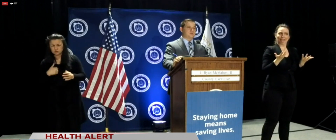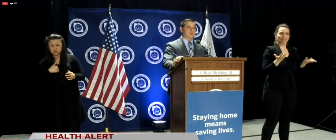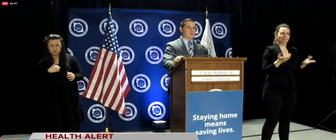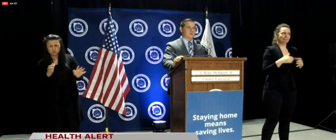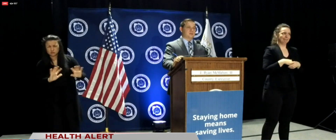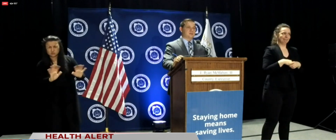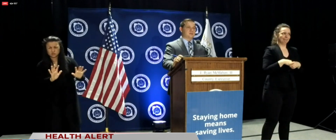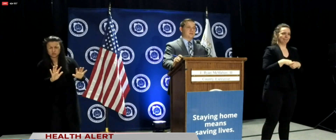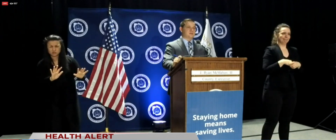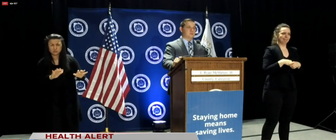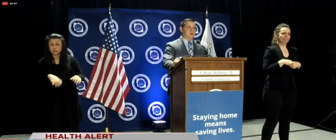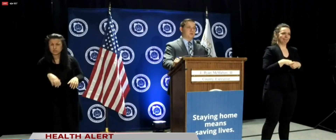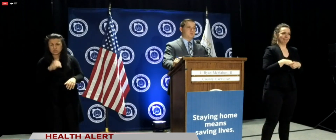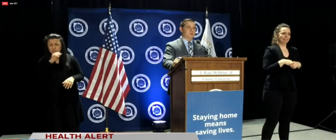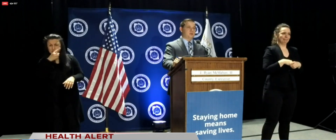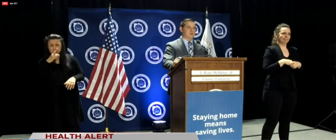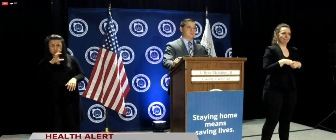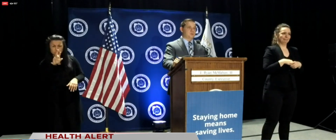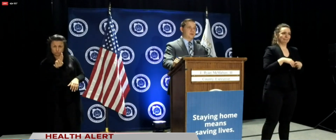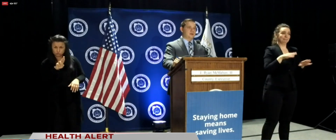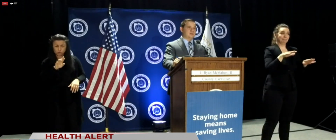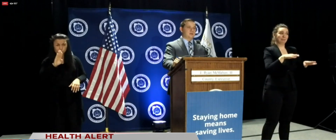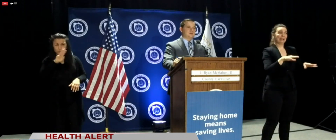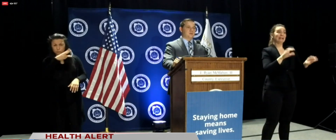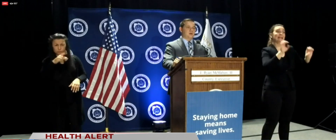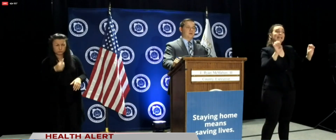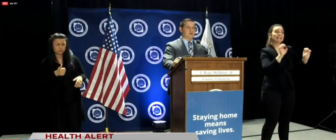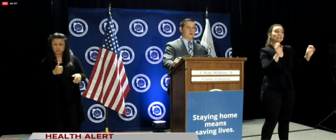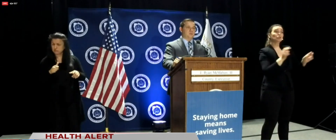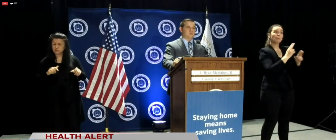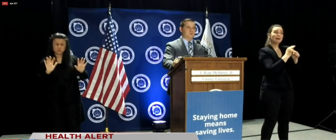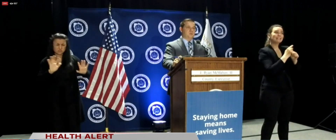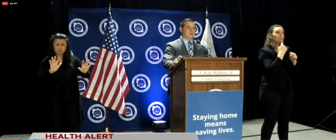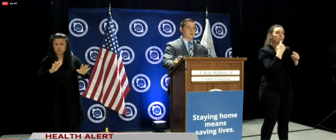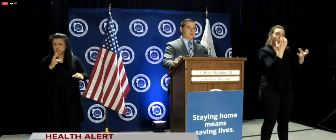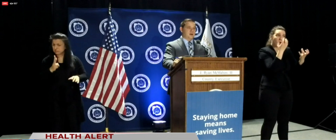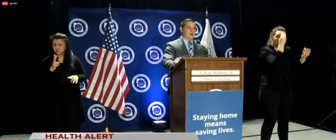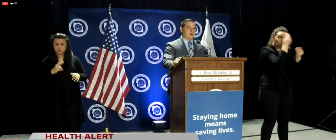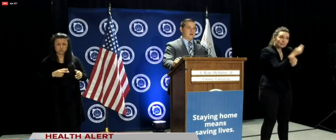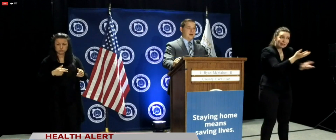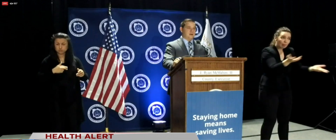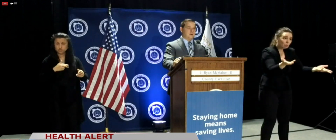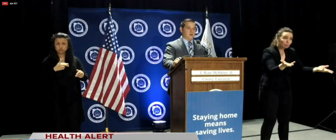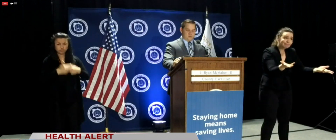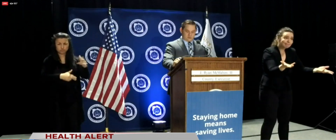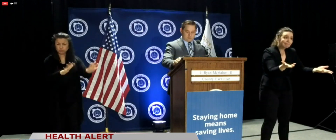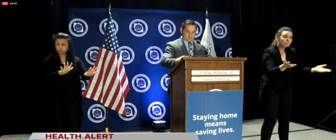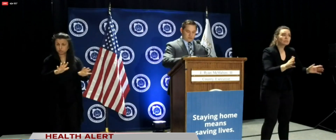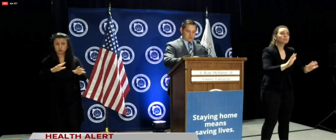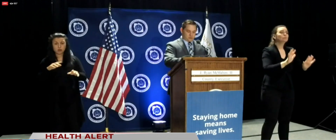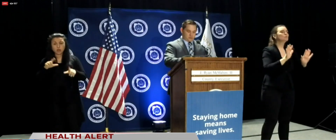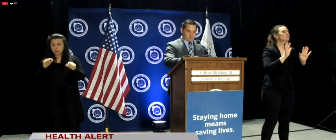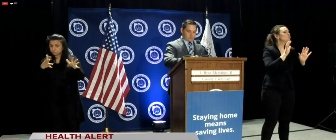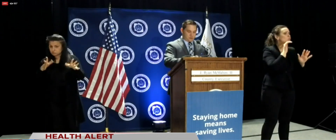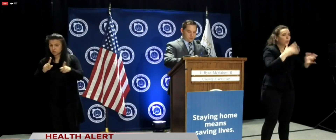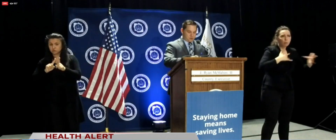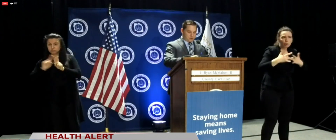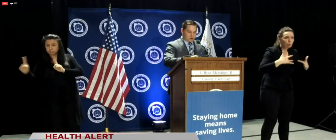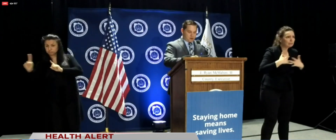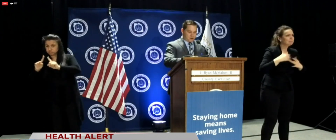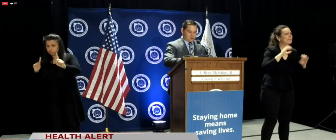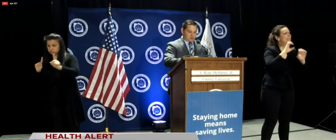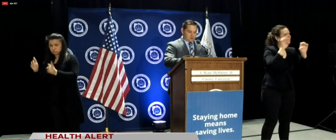be concerned about this. The Easter Bunny will be here this weekend. To all of our young people, I know this is a big concern. So